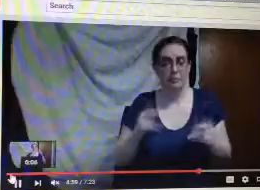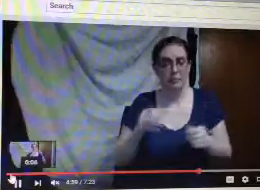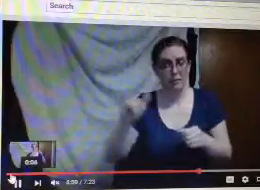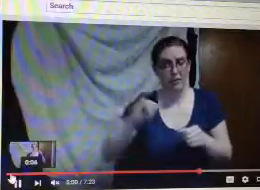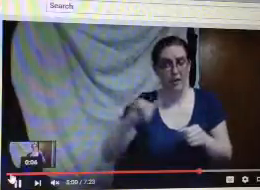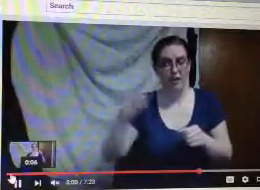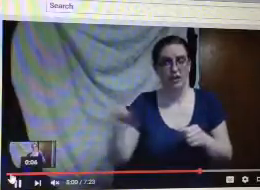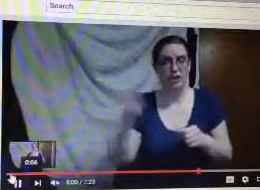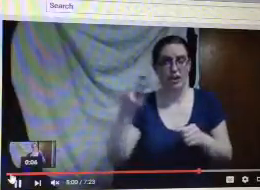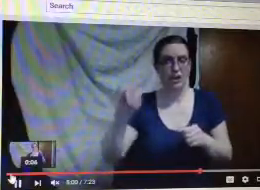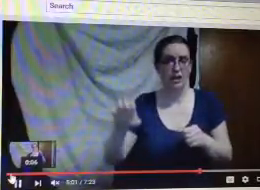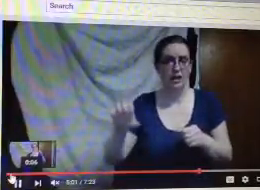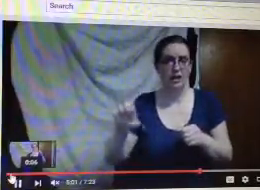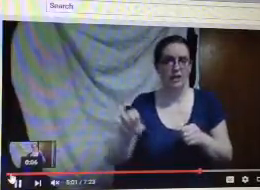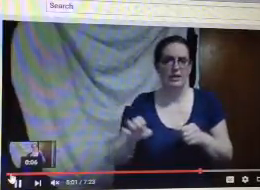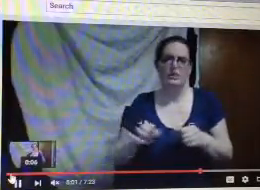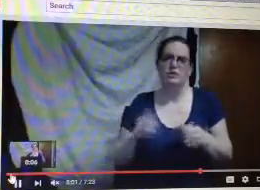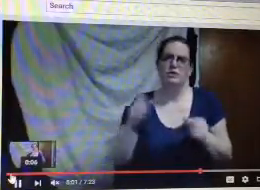in the hospital. Some people